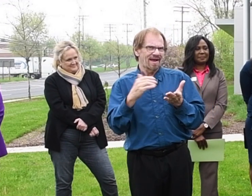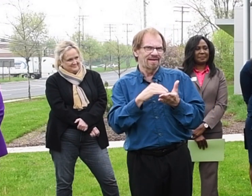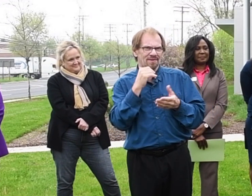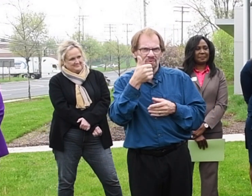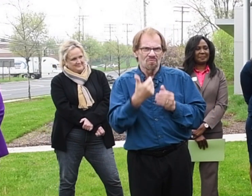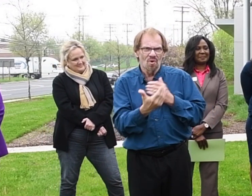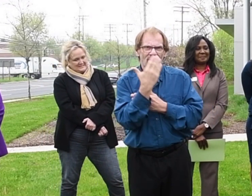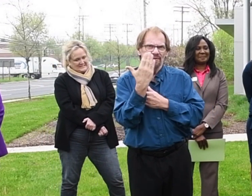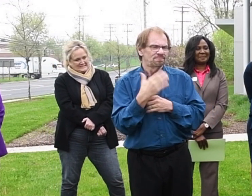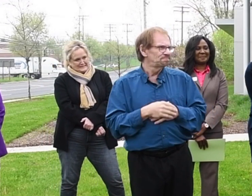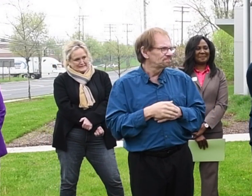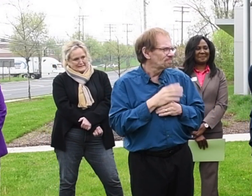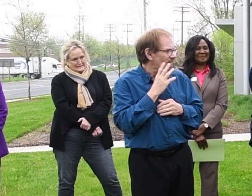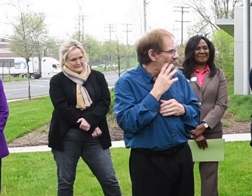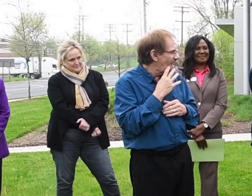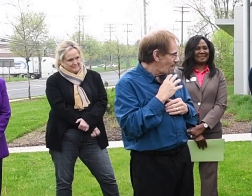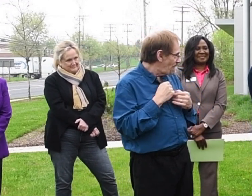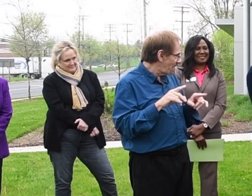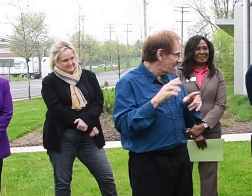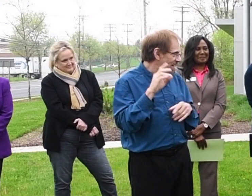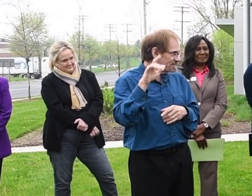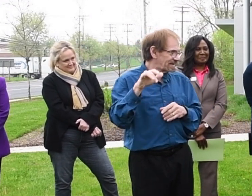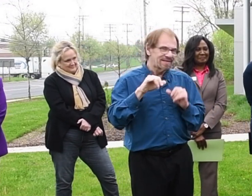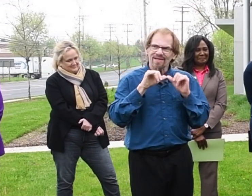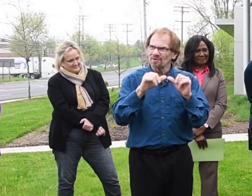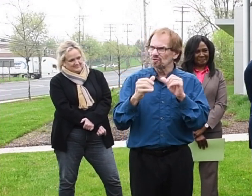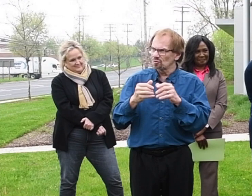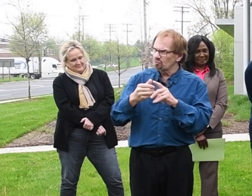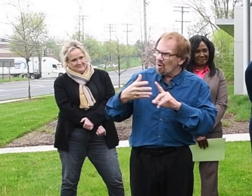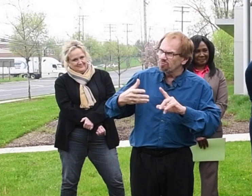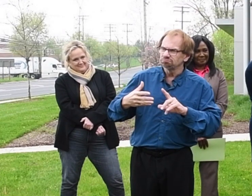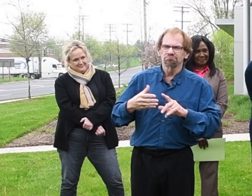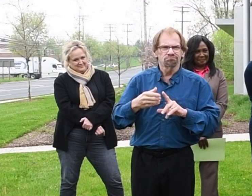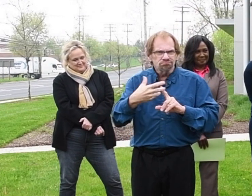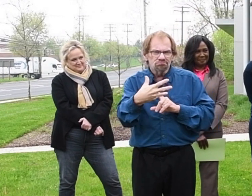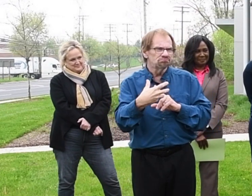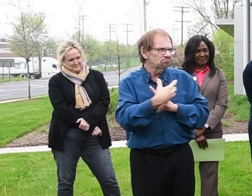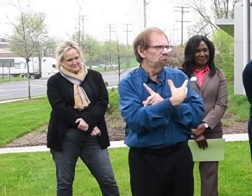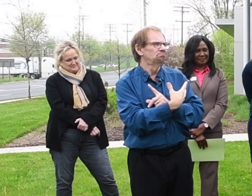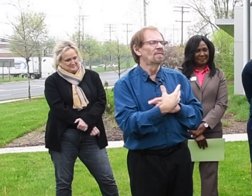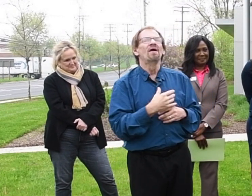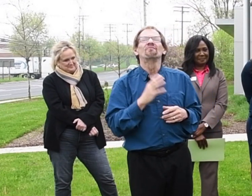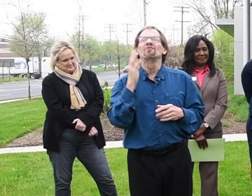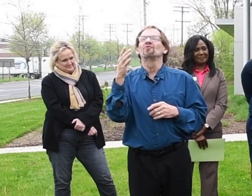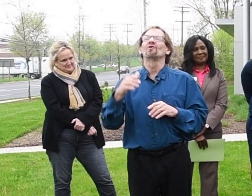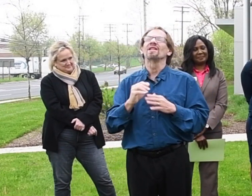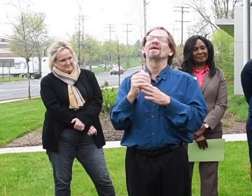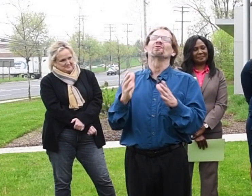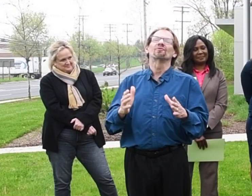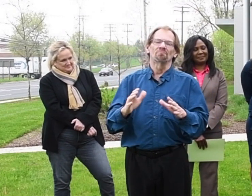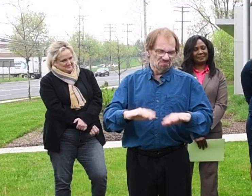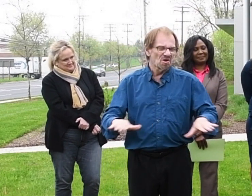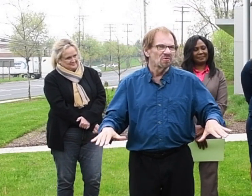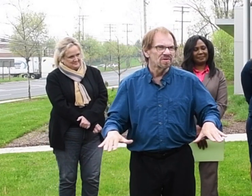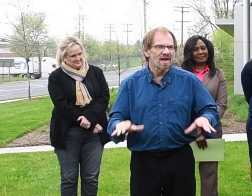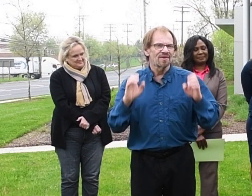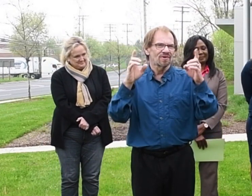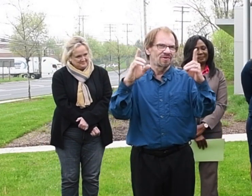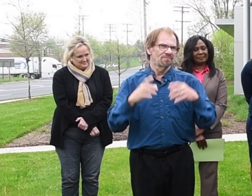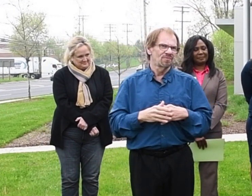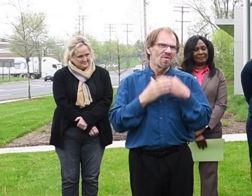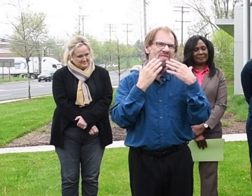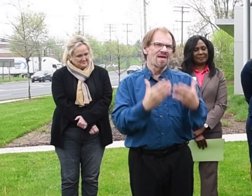morning. As our county continues to grow, so does your commitment to our future leaders' education. So thank you again, Dr. Ball, for